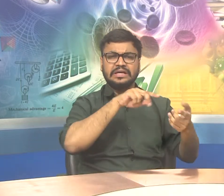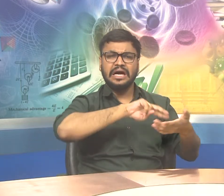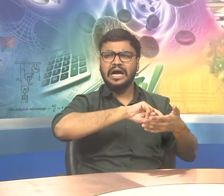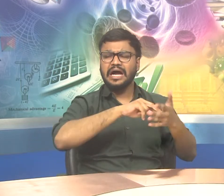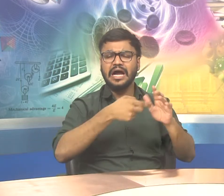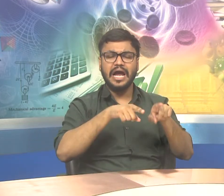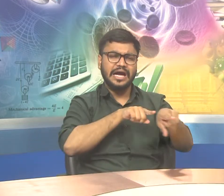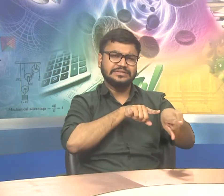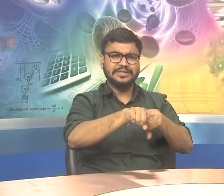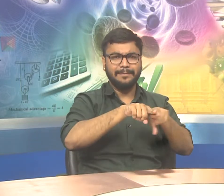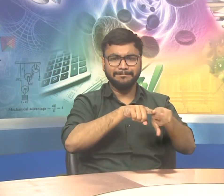conservation.